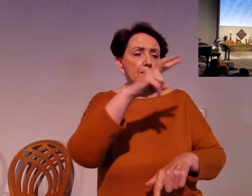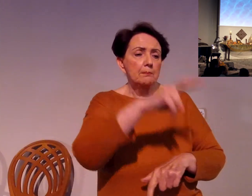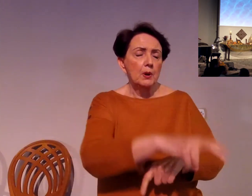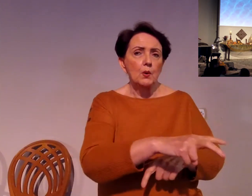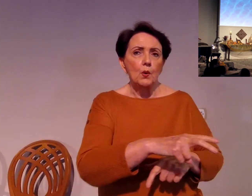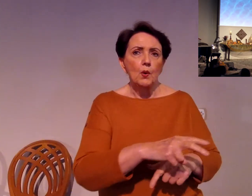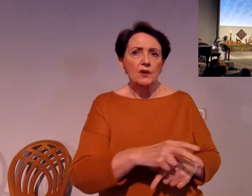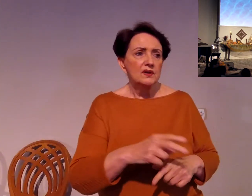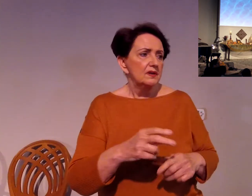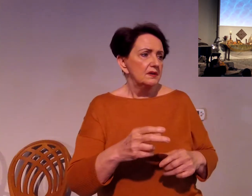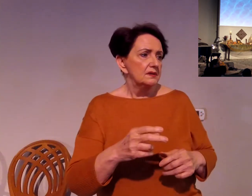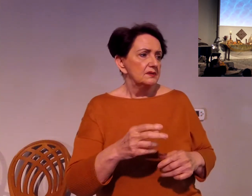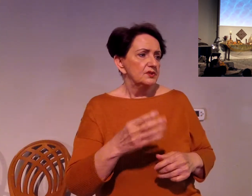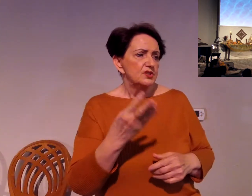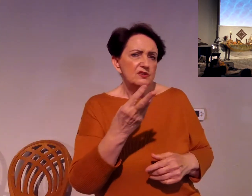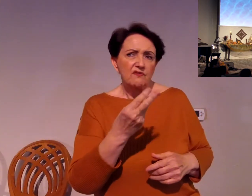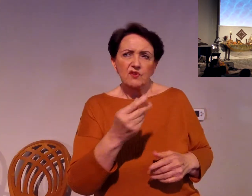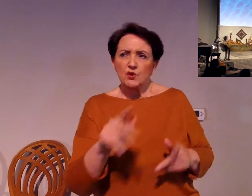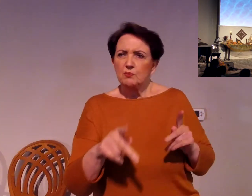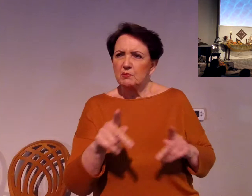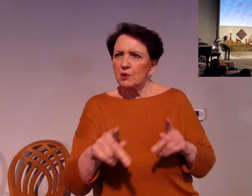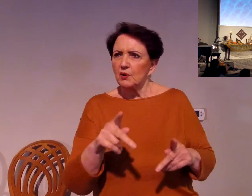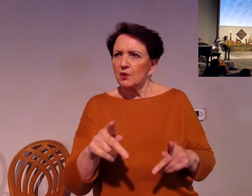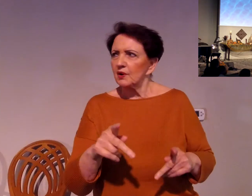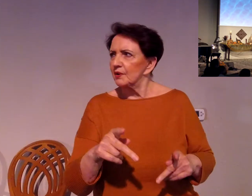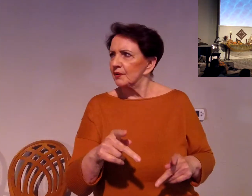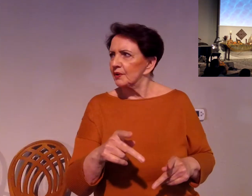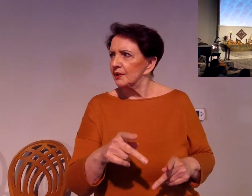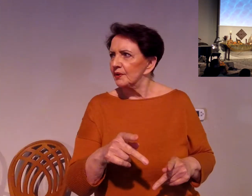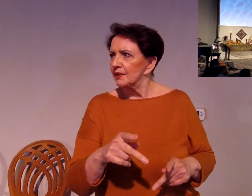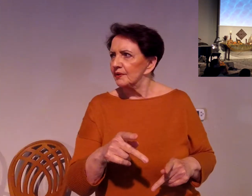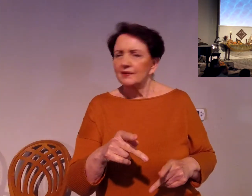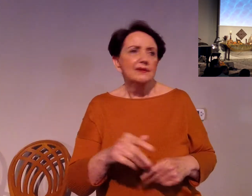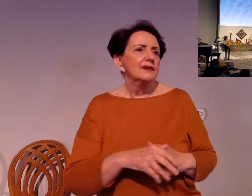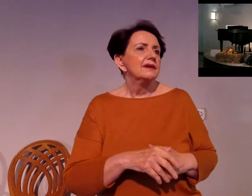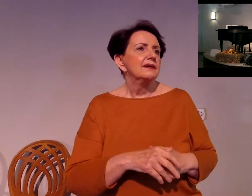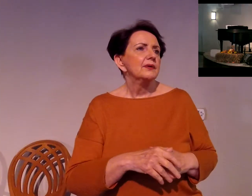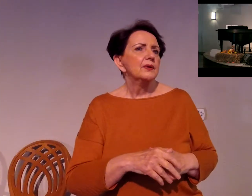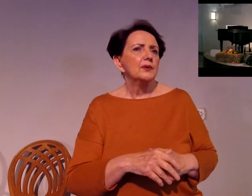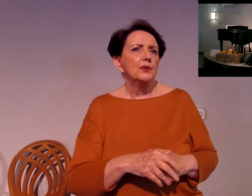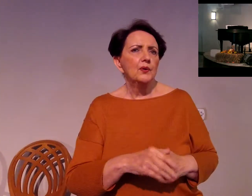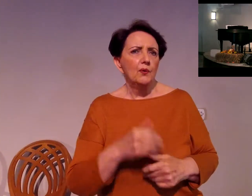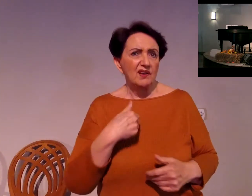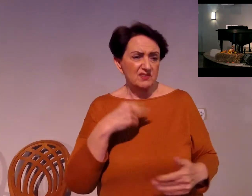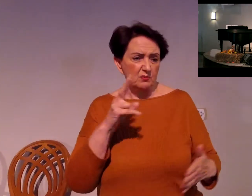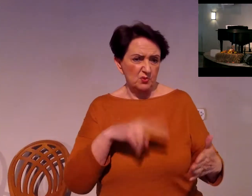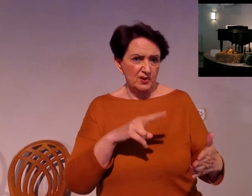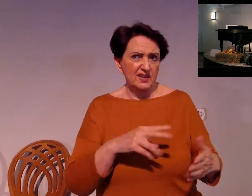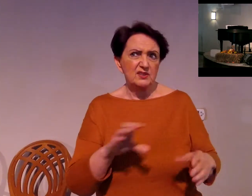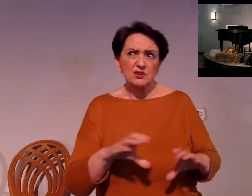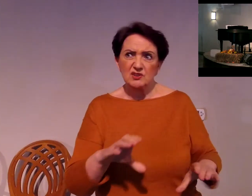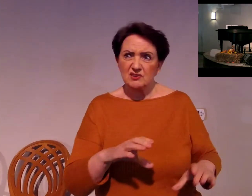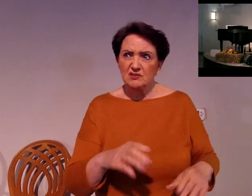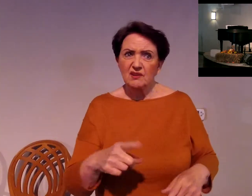Oh, wow, not as many people that raise your hands again. Oh, we got some reading to do,